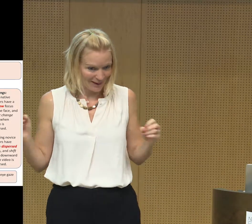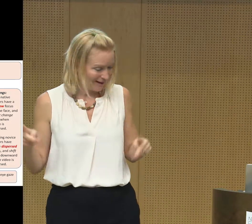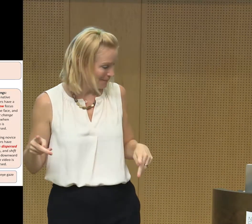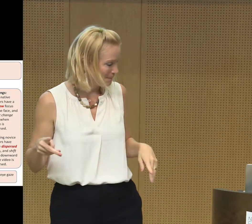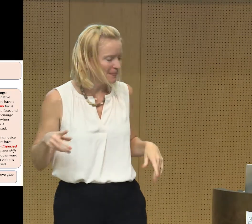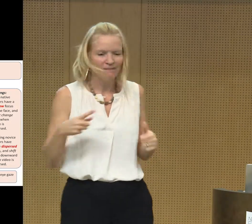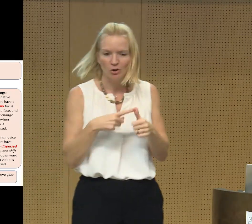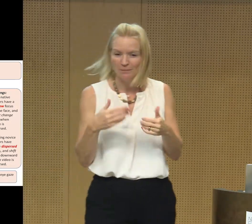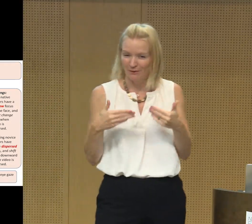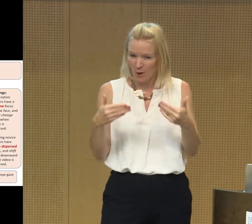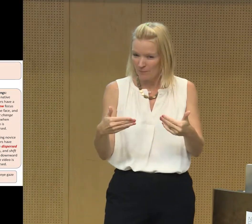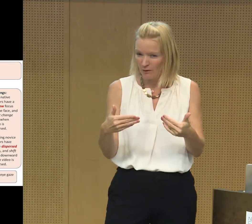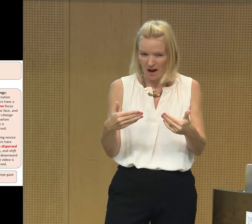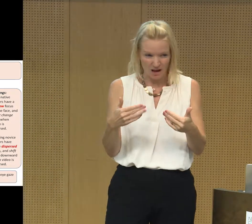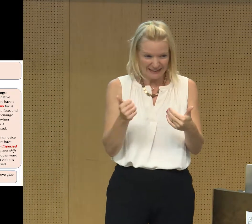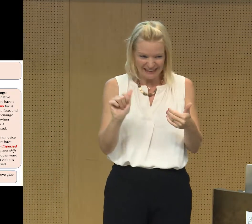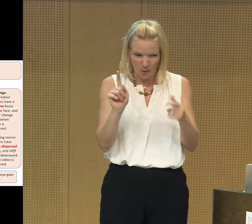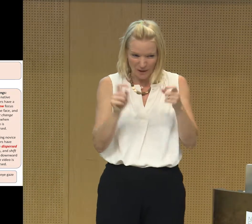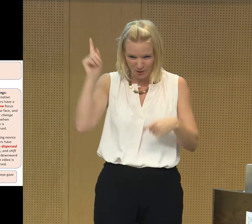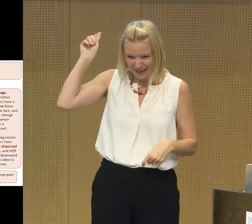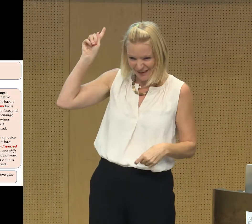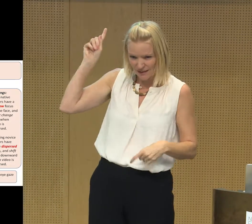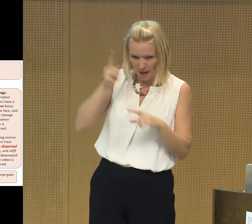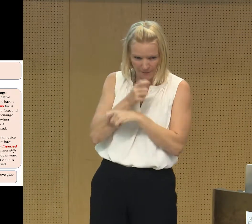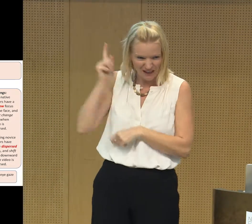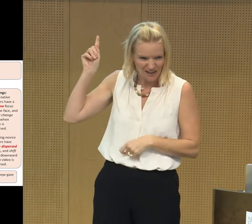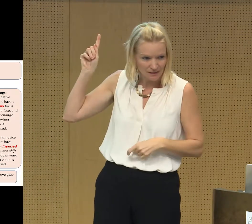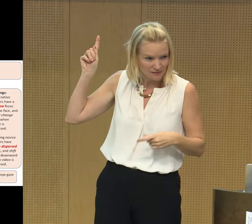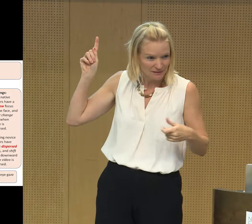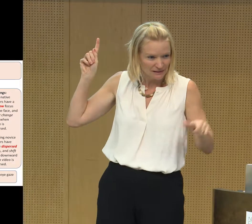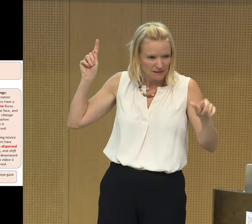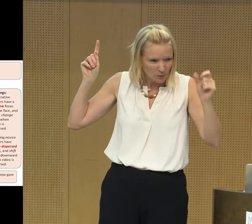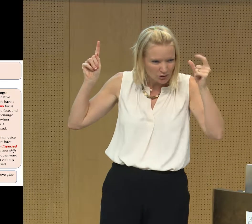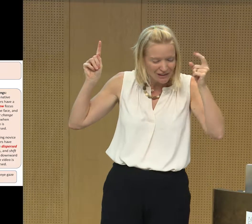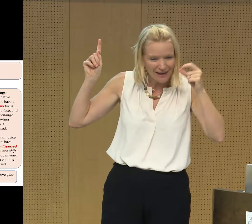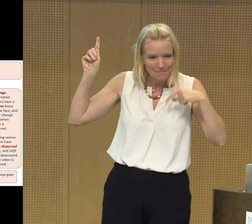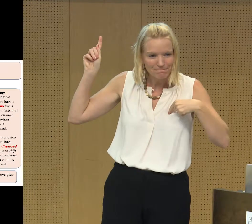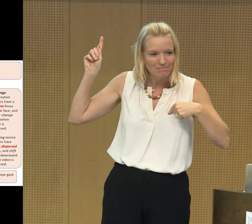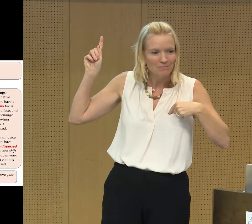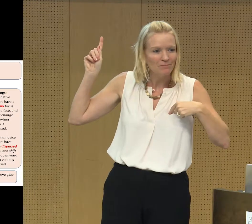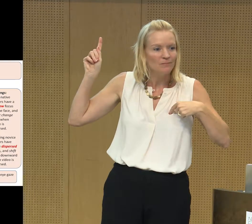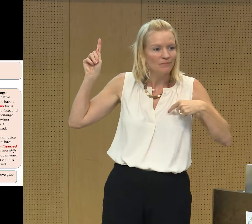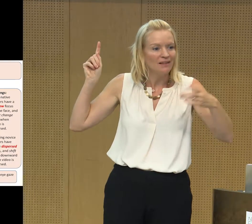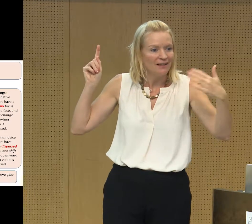Before I move on, does anybody have any questions about this? Is this all clear information?